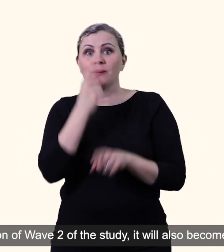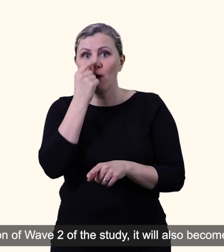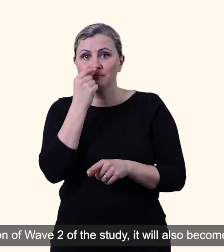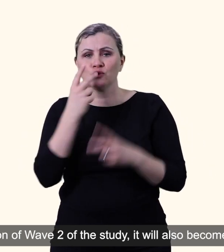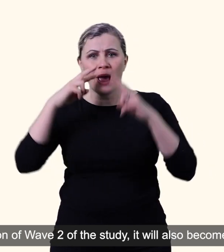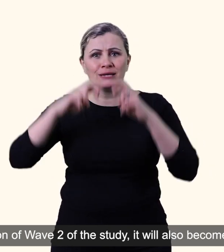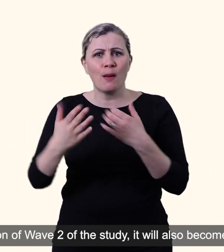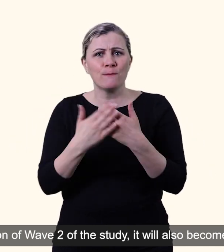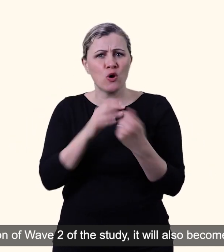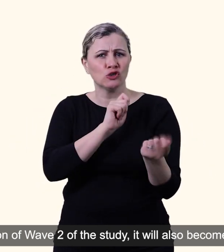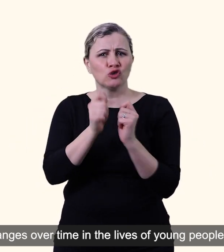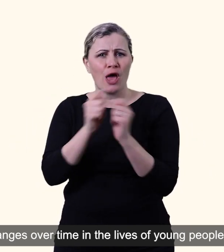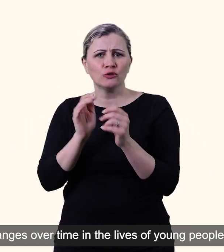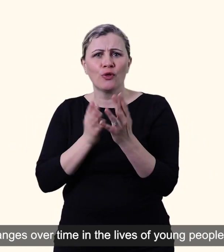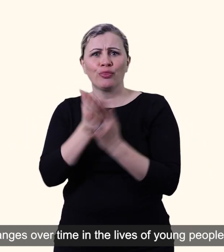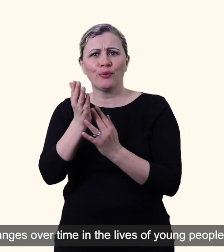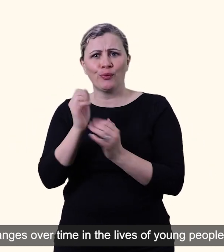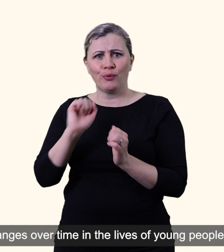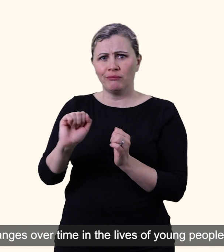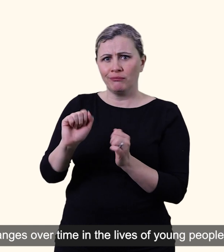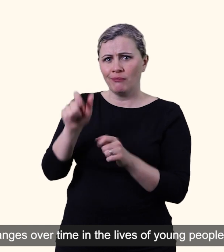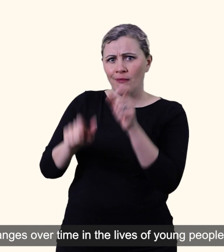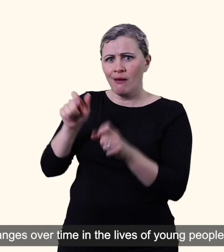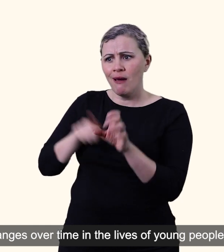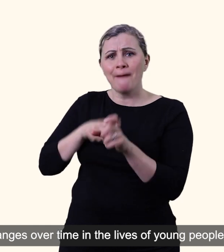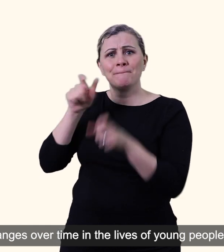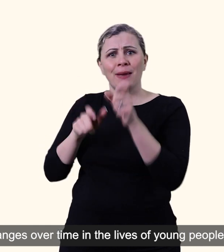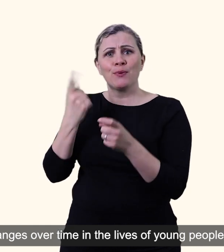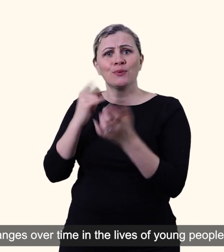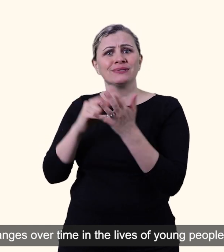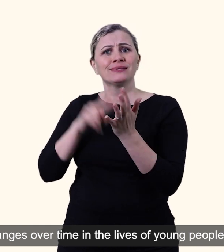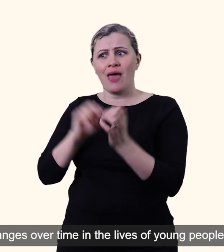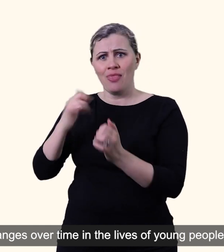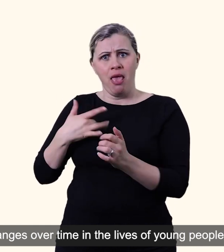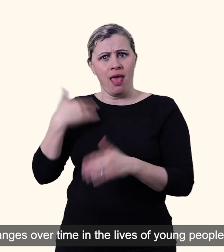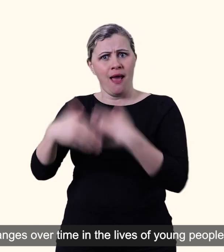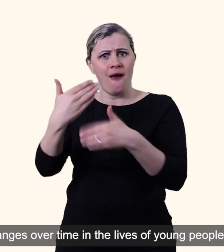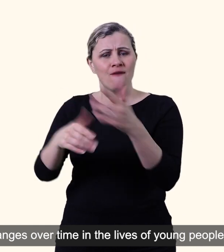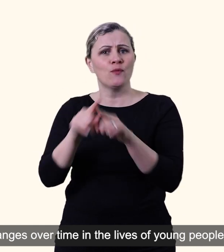also become possible to explore changes over time in the lives of young people with SEN.